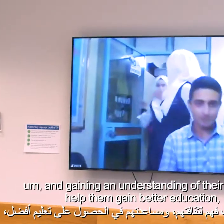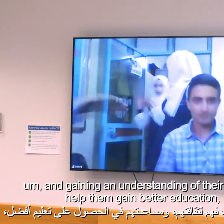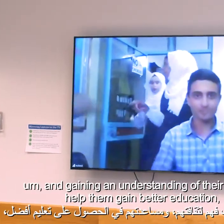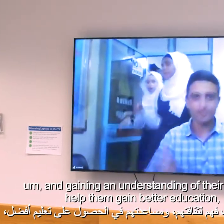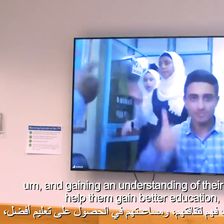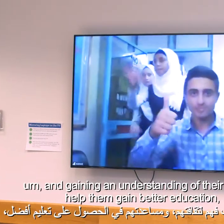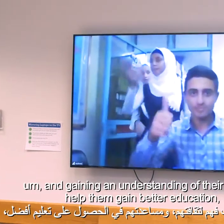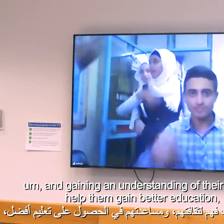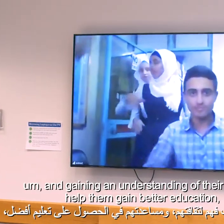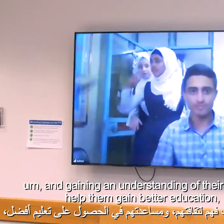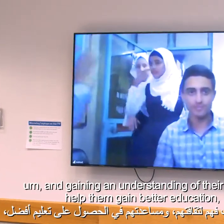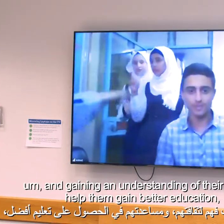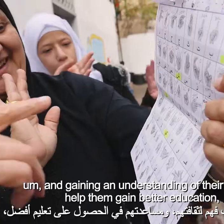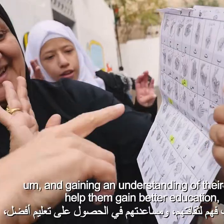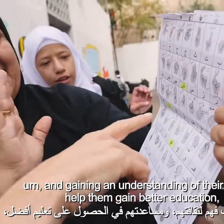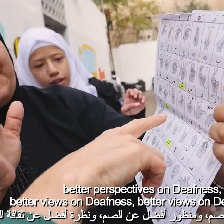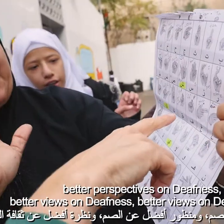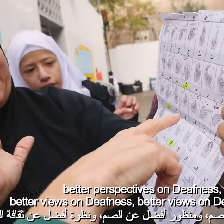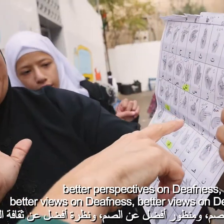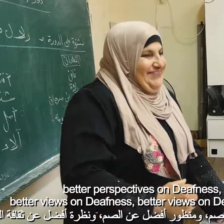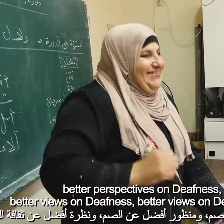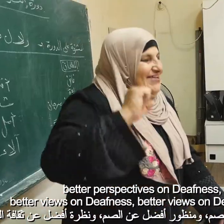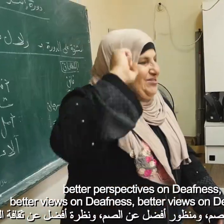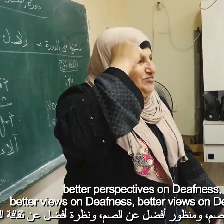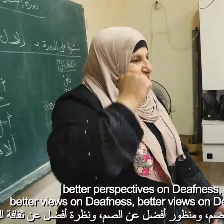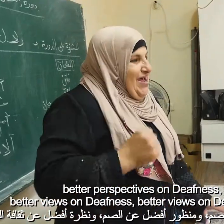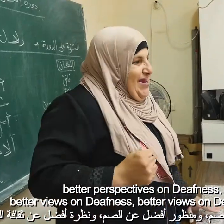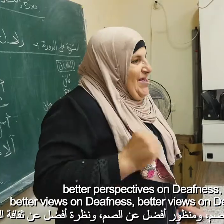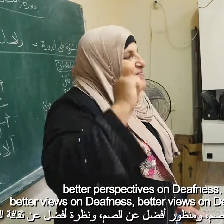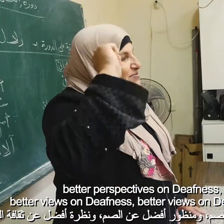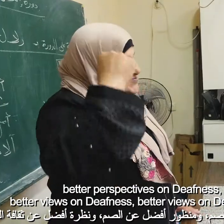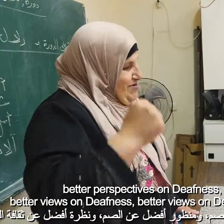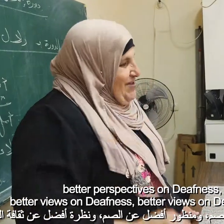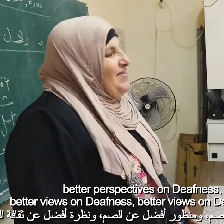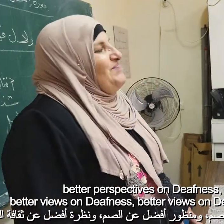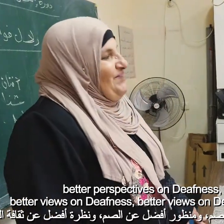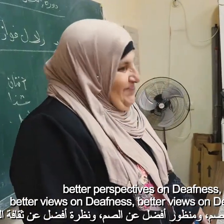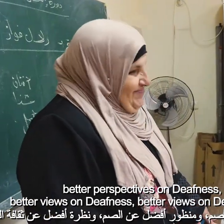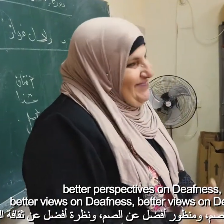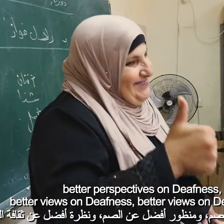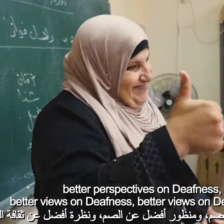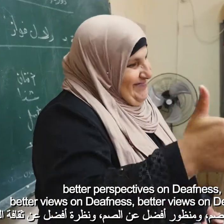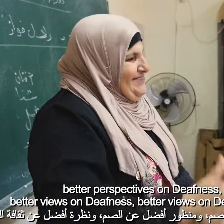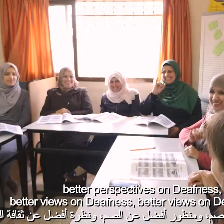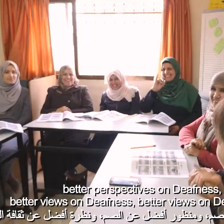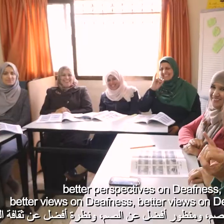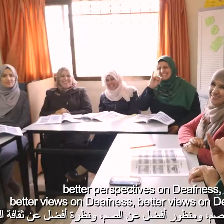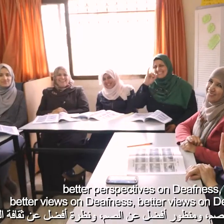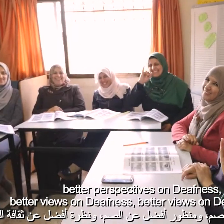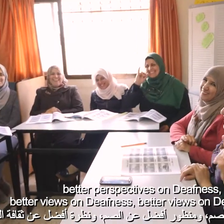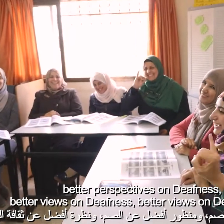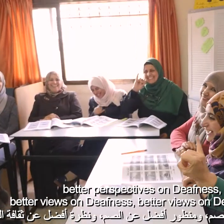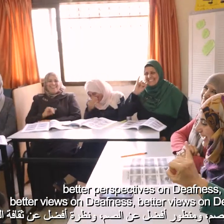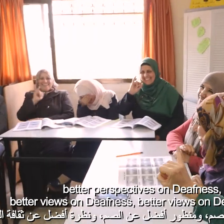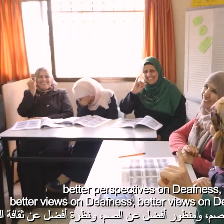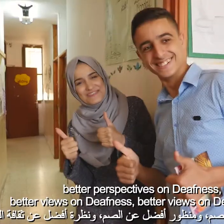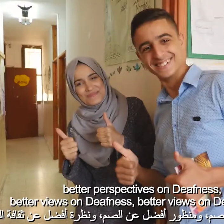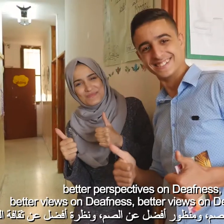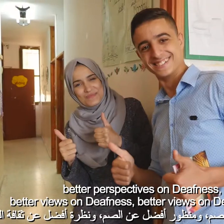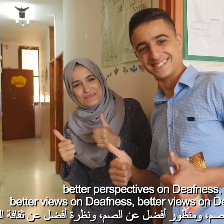gain better education. Better perspectives on deafness. Better views on deafness. Better views on deaf